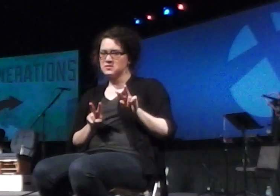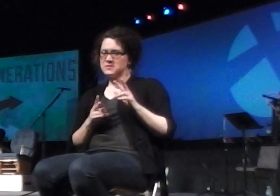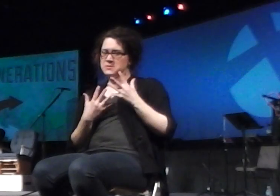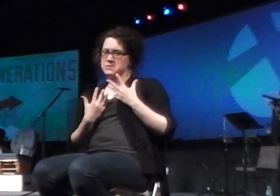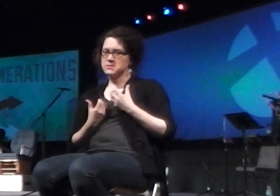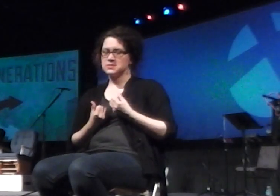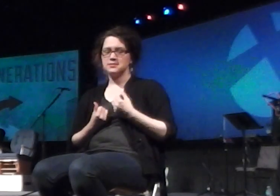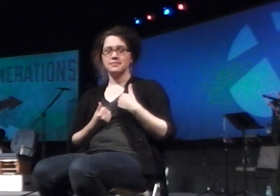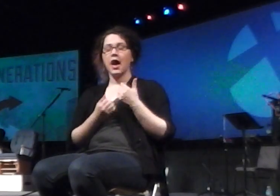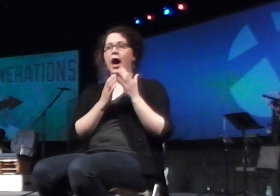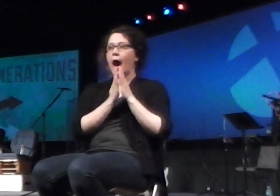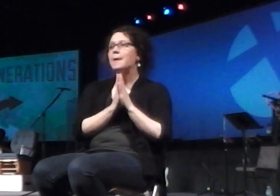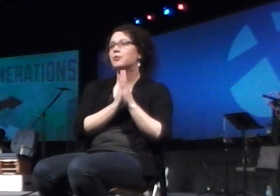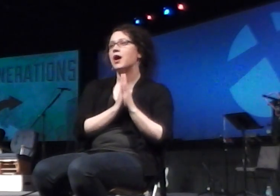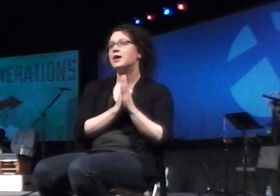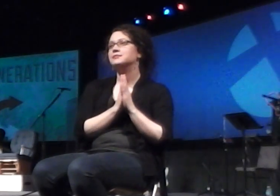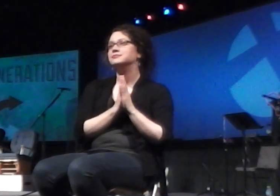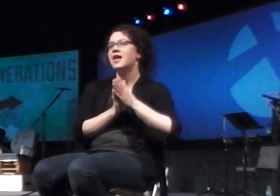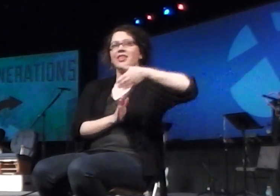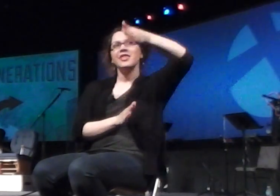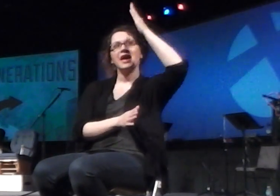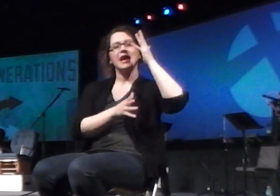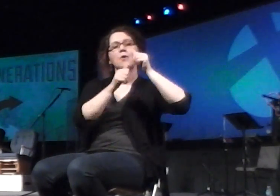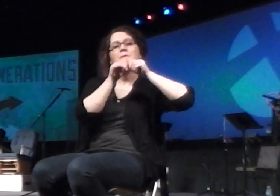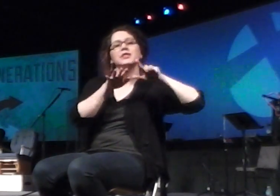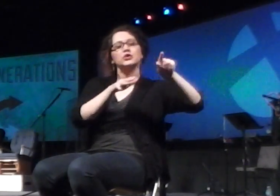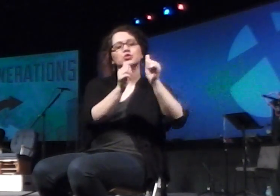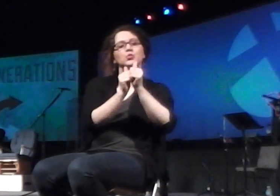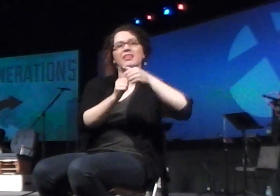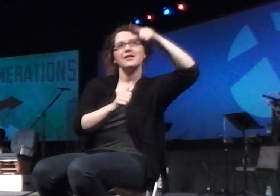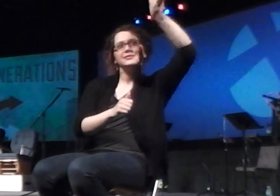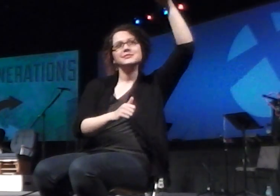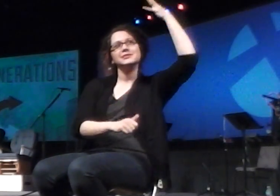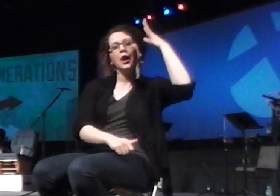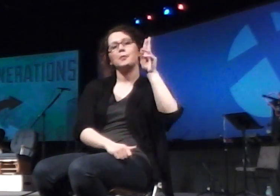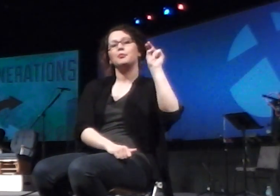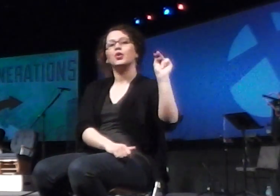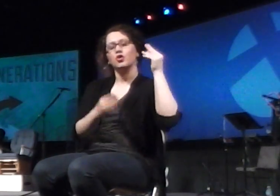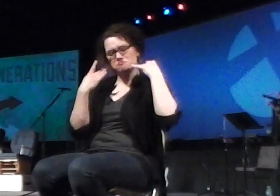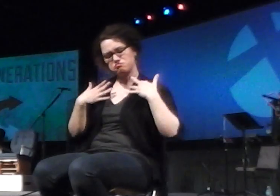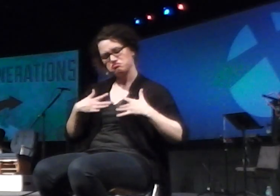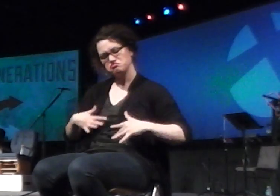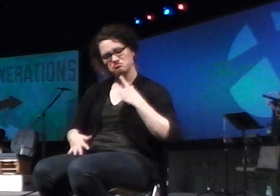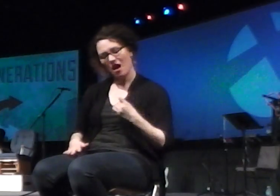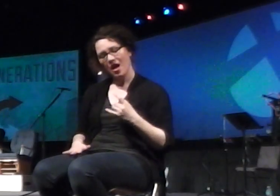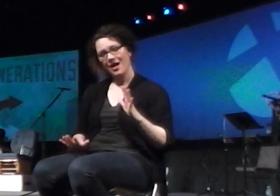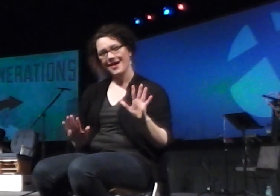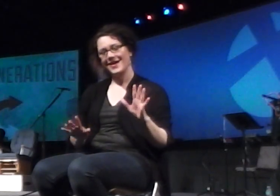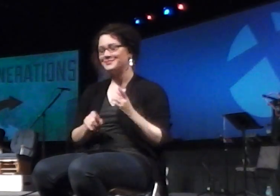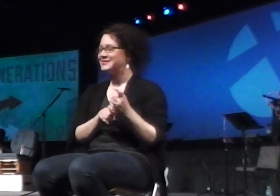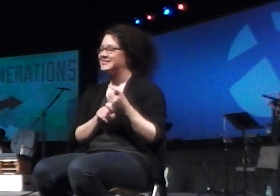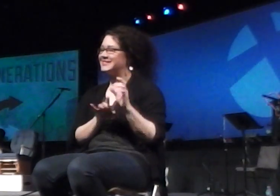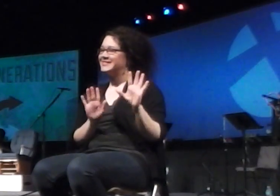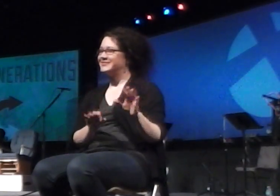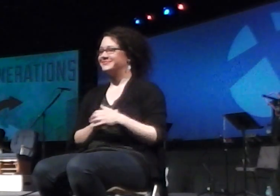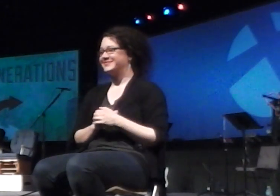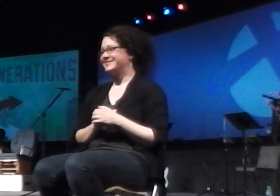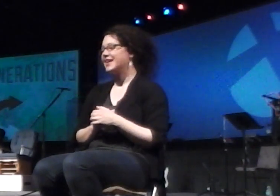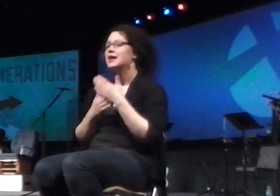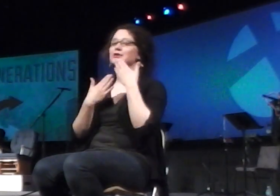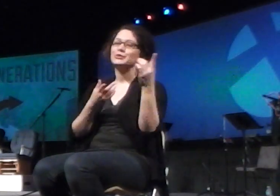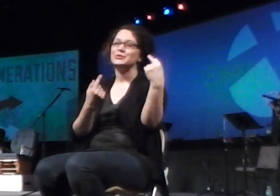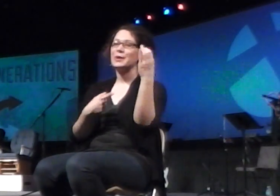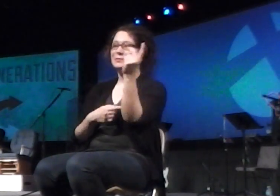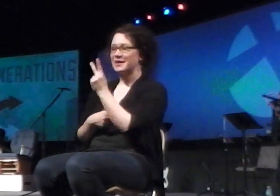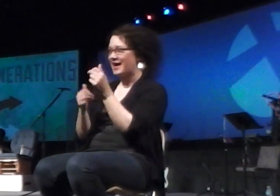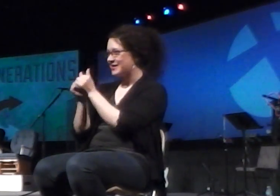name that God would give you such a sunburn. No, I'm just kidding. I'm just kidding. It's good to have you